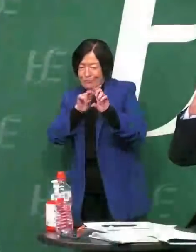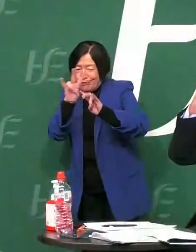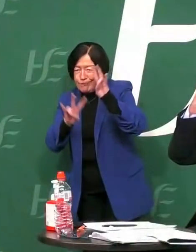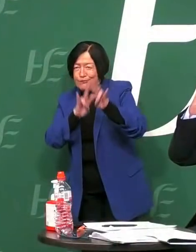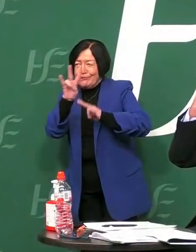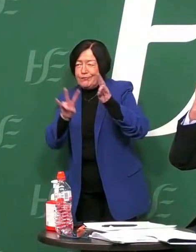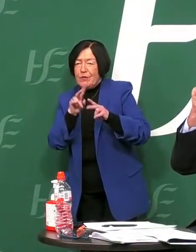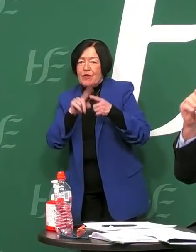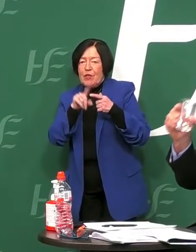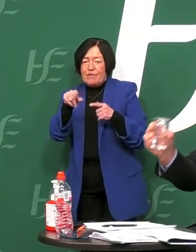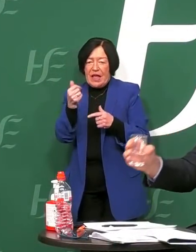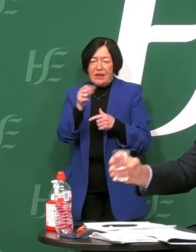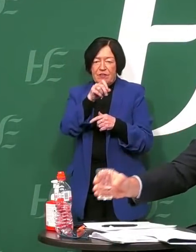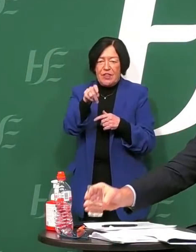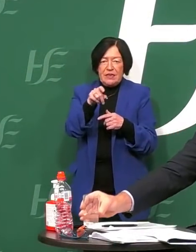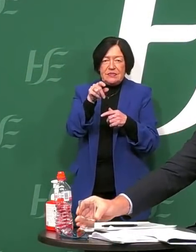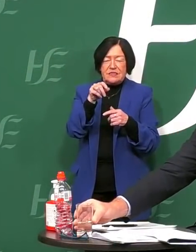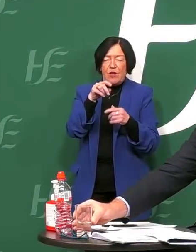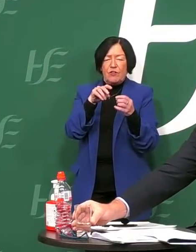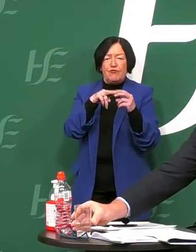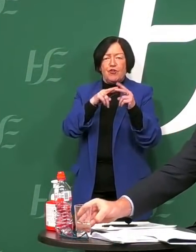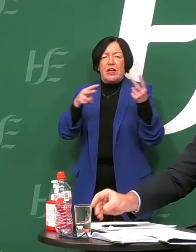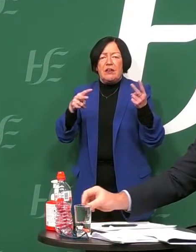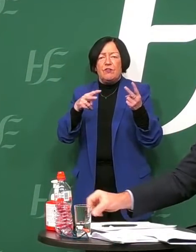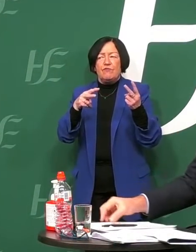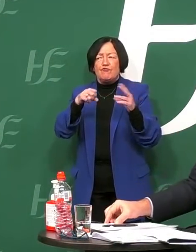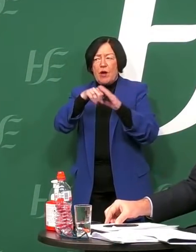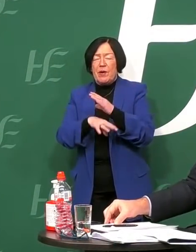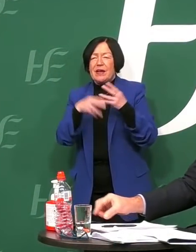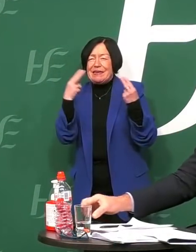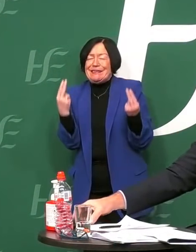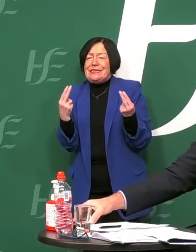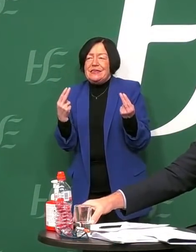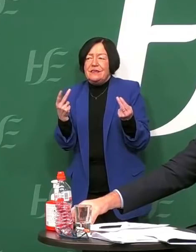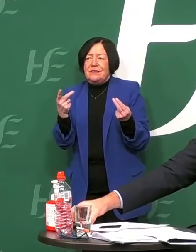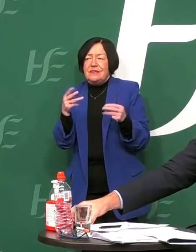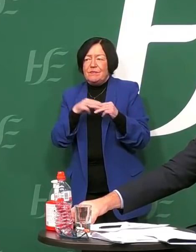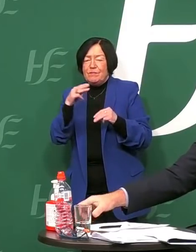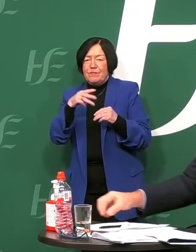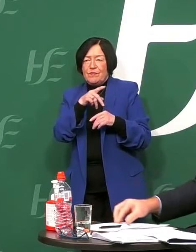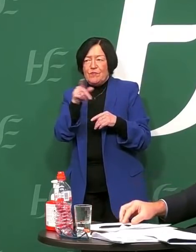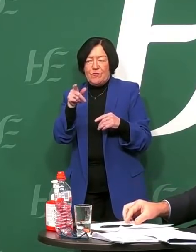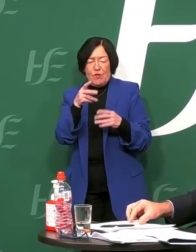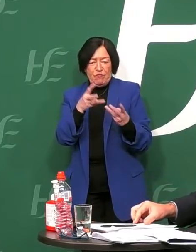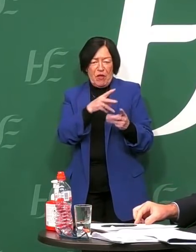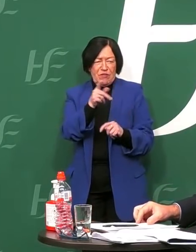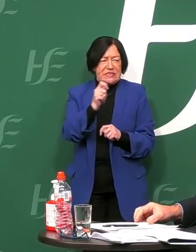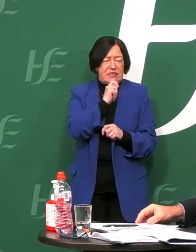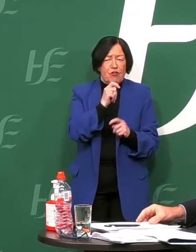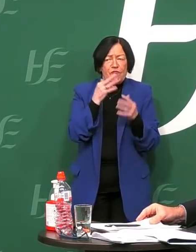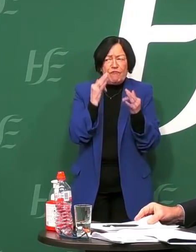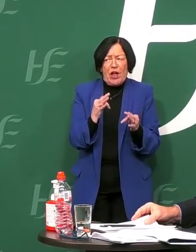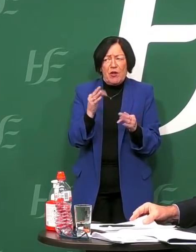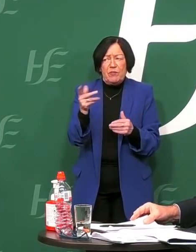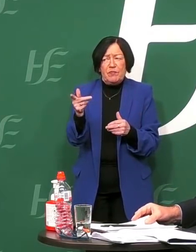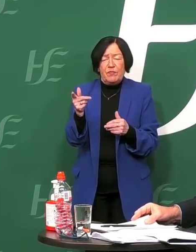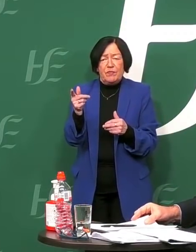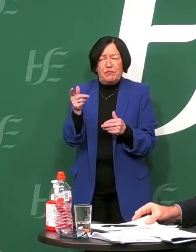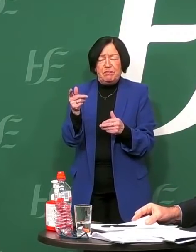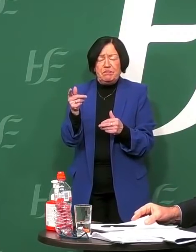these S gene dropout cases. That's a marker for it, and they require whole genomic sequencing to confirm. So